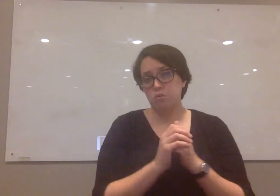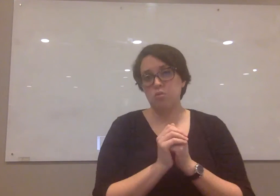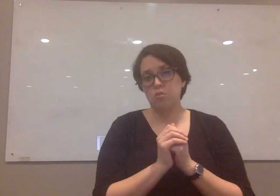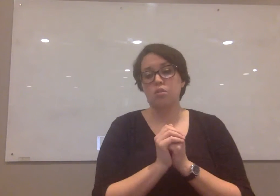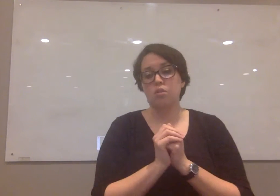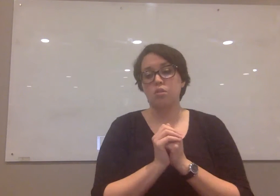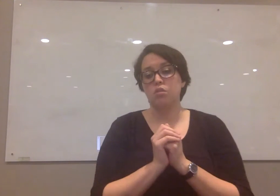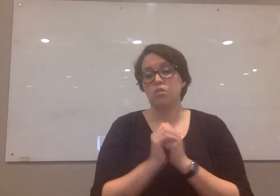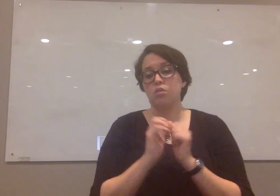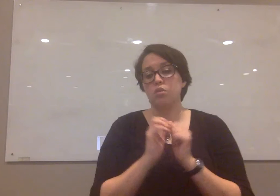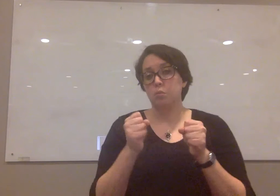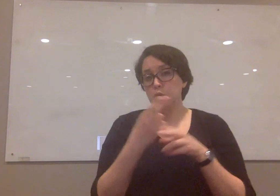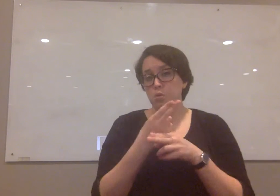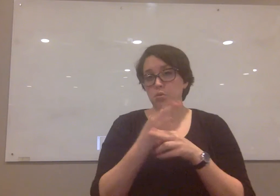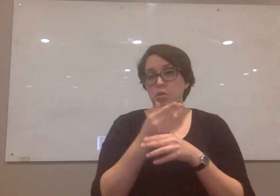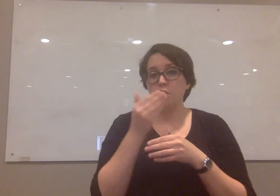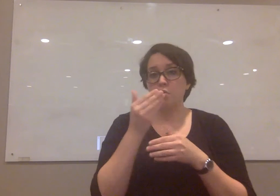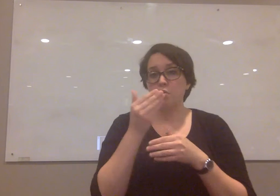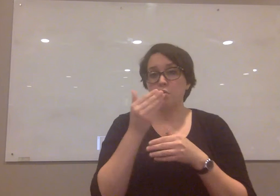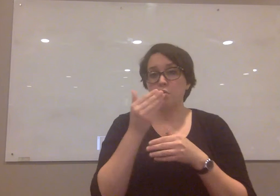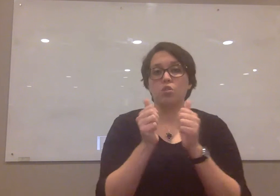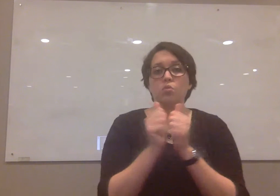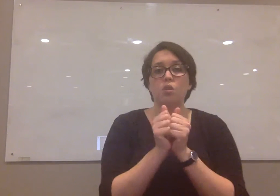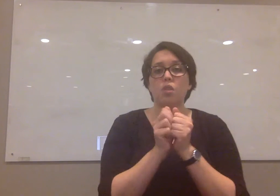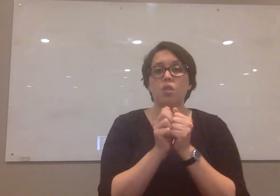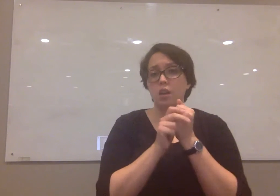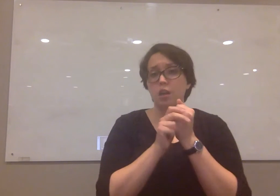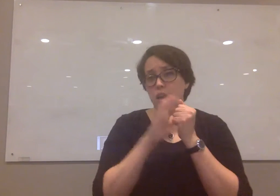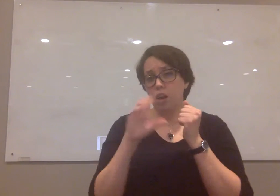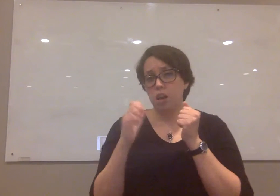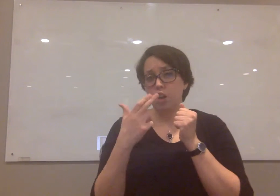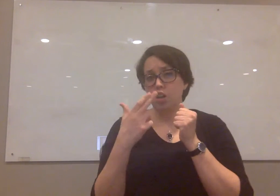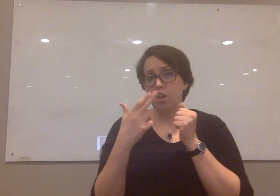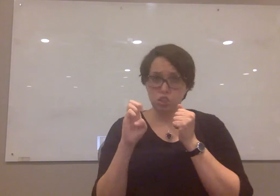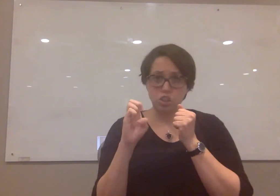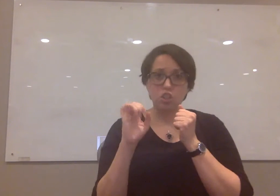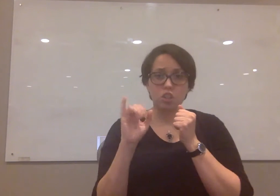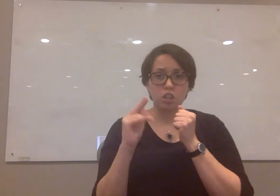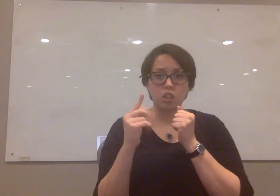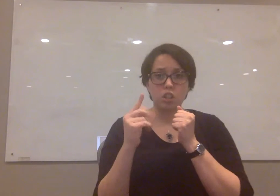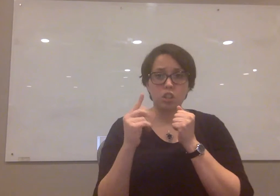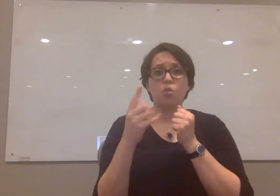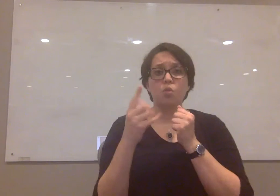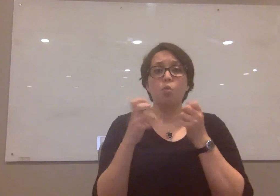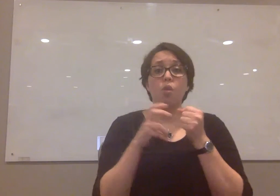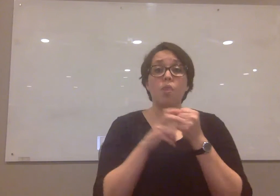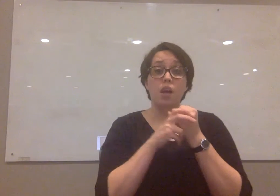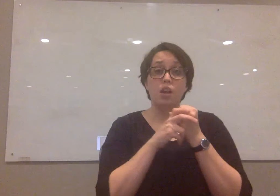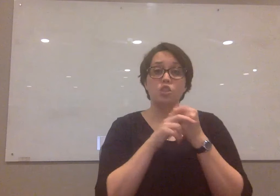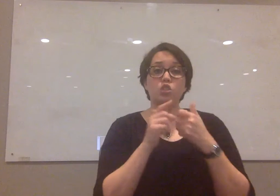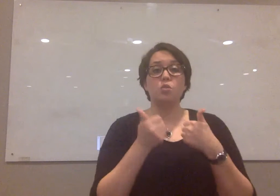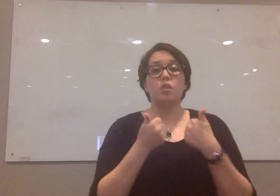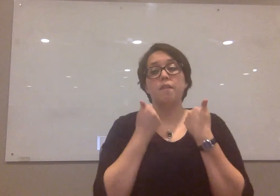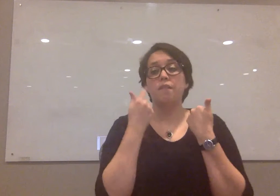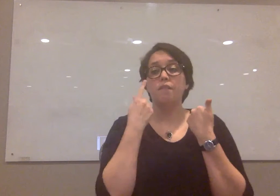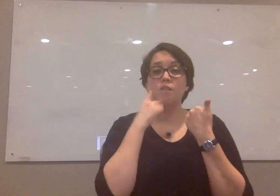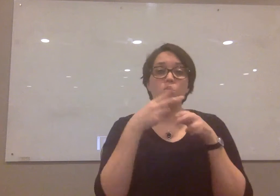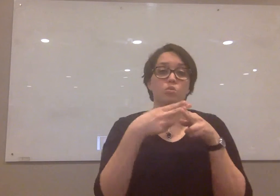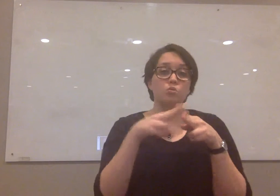for processes that are doing caching where you want the cache to only live a certain amount of time, like 5 minutes. Oh, the user hasn't touched